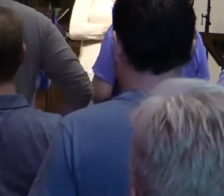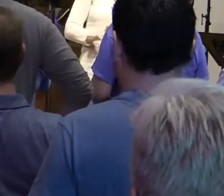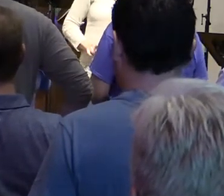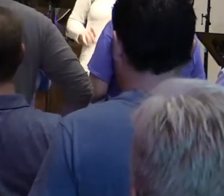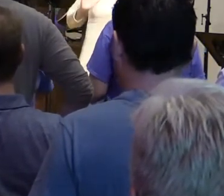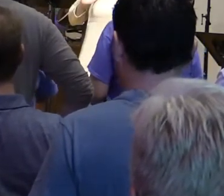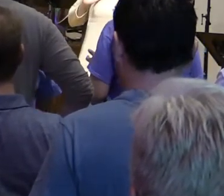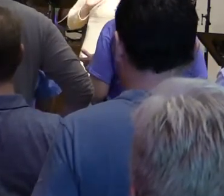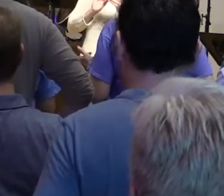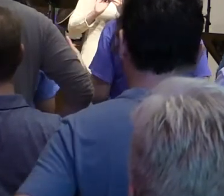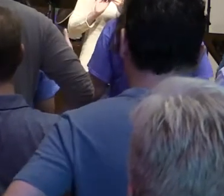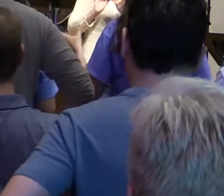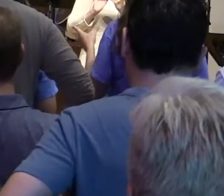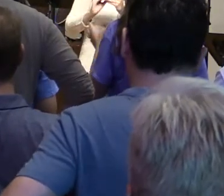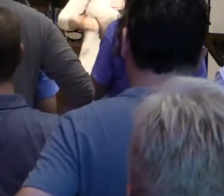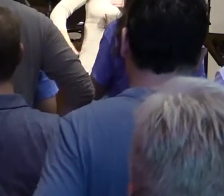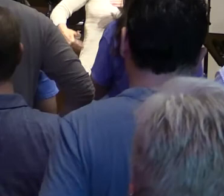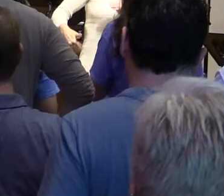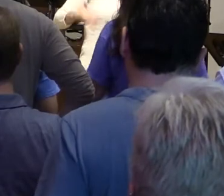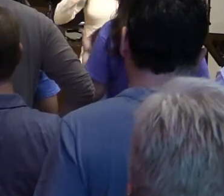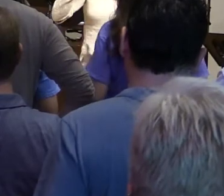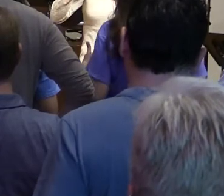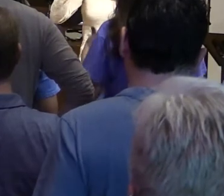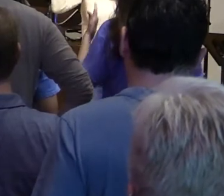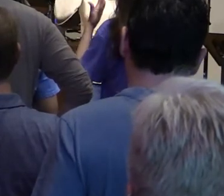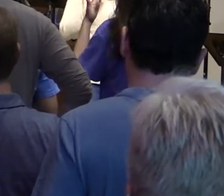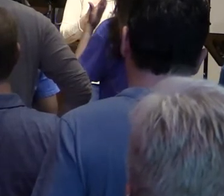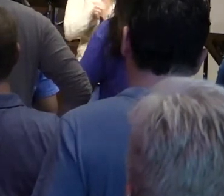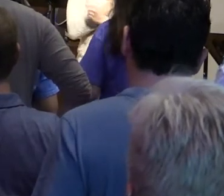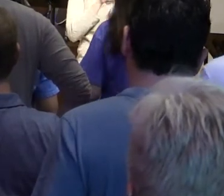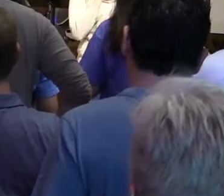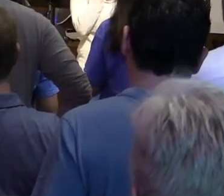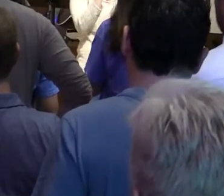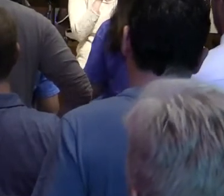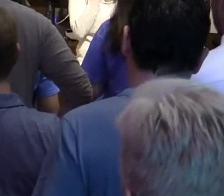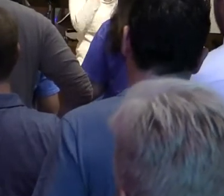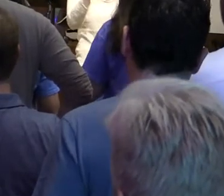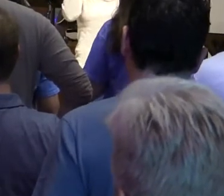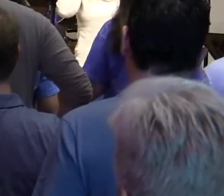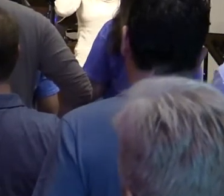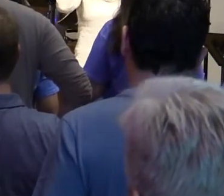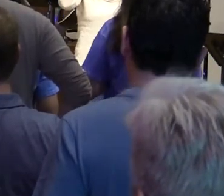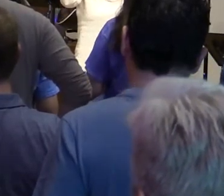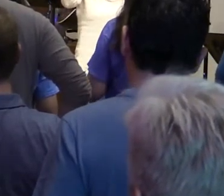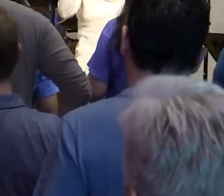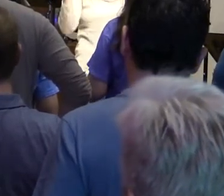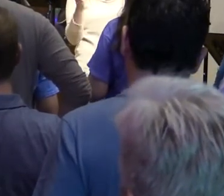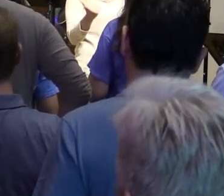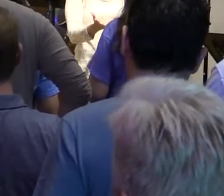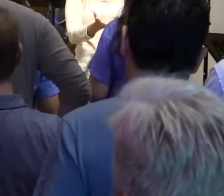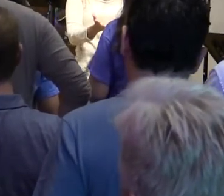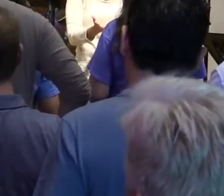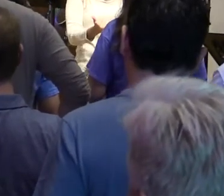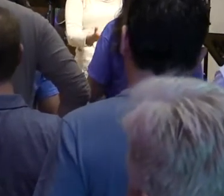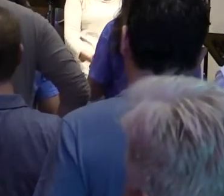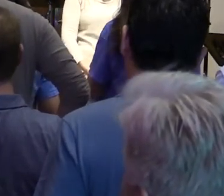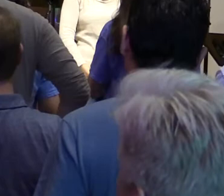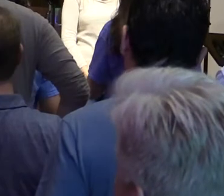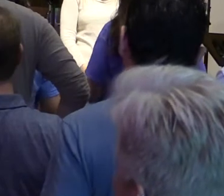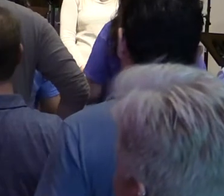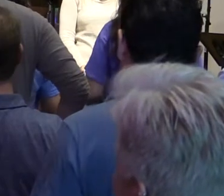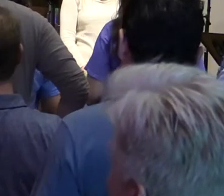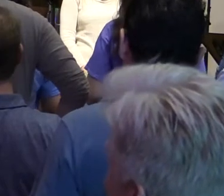Thanks to the Lord, for His love never ends. And all the people said amen.